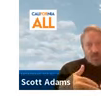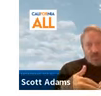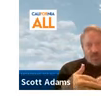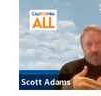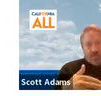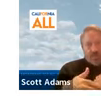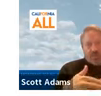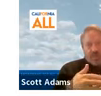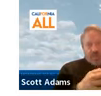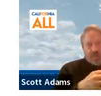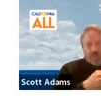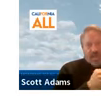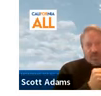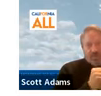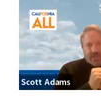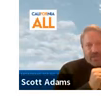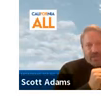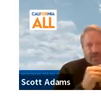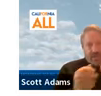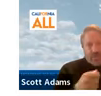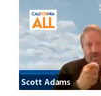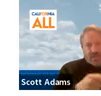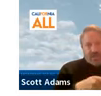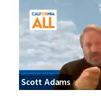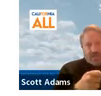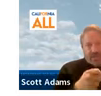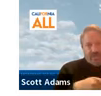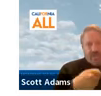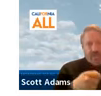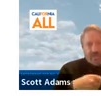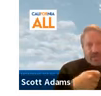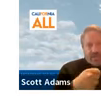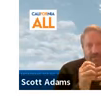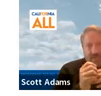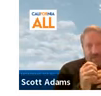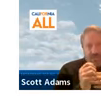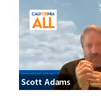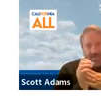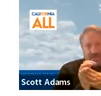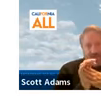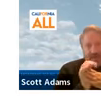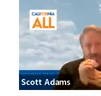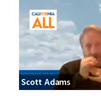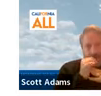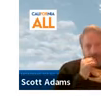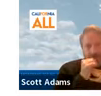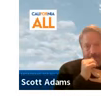go through and look and see what is actually included in there, and to help facilitate some of that.